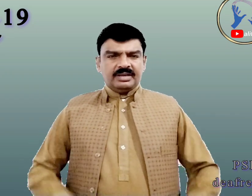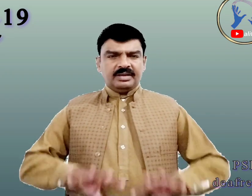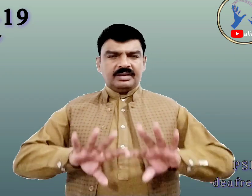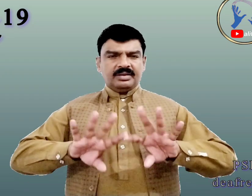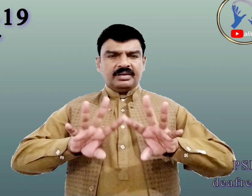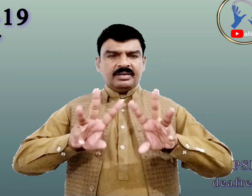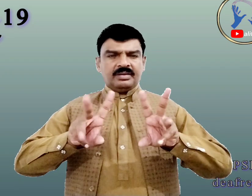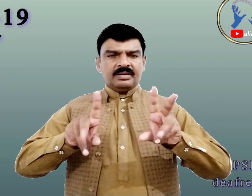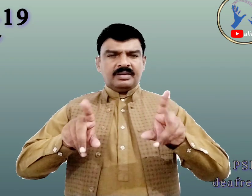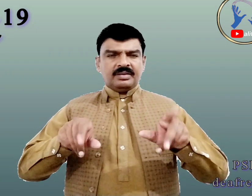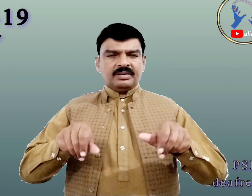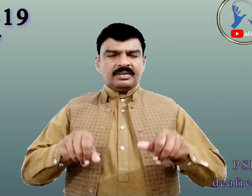COVID-19,